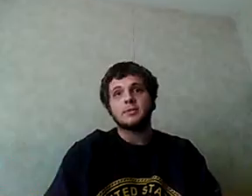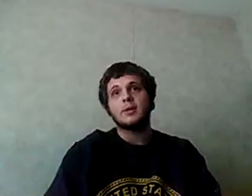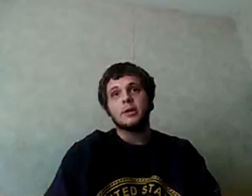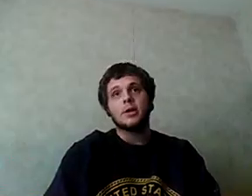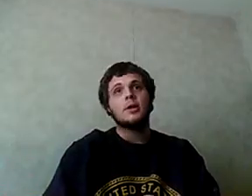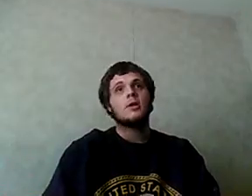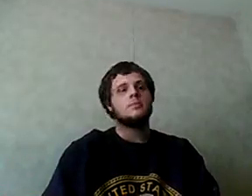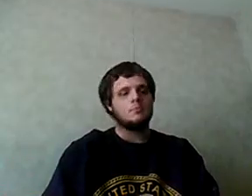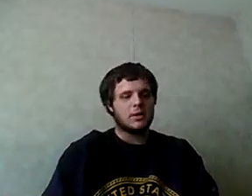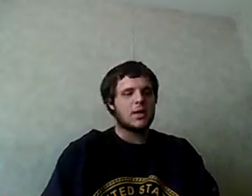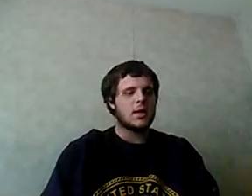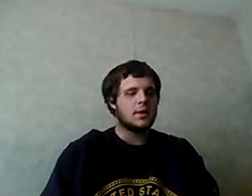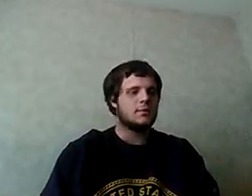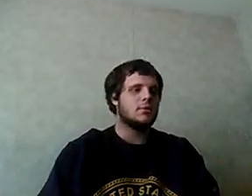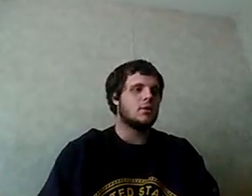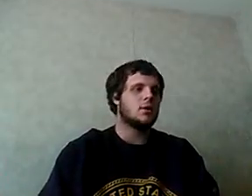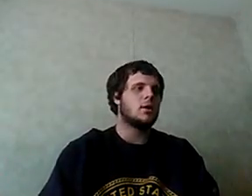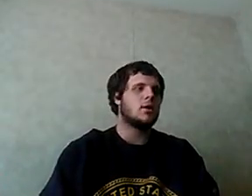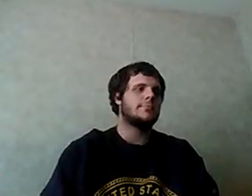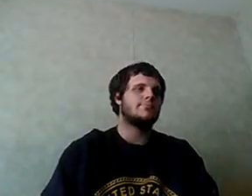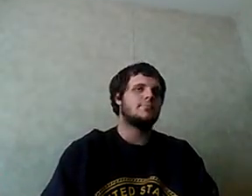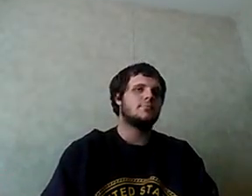fast. But,